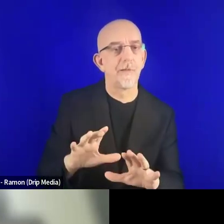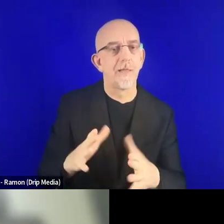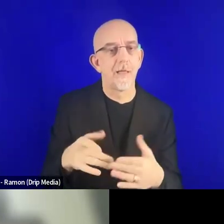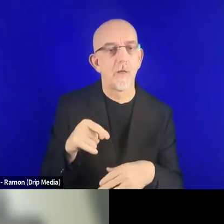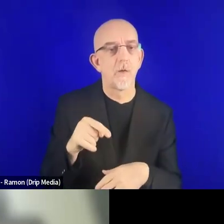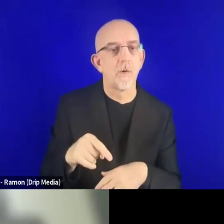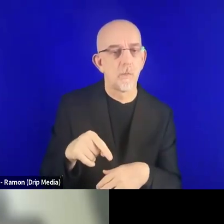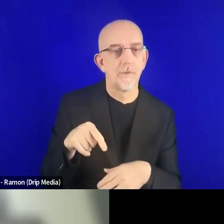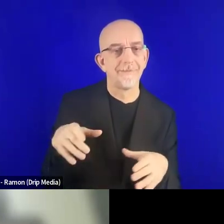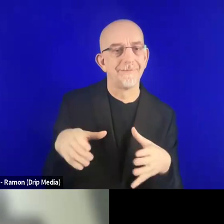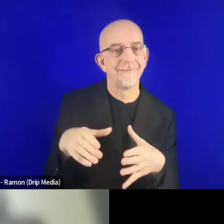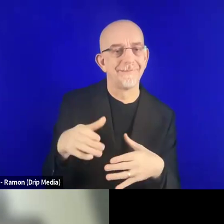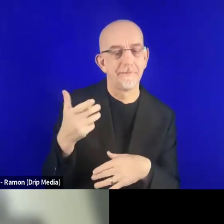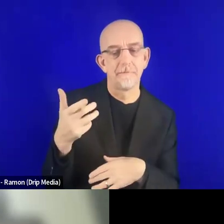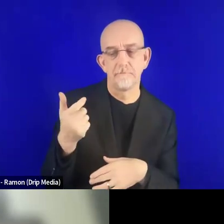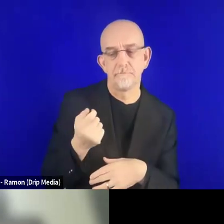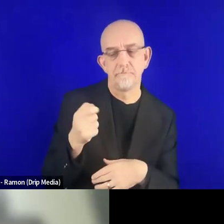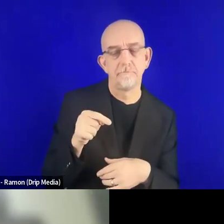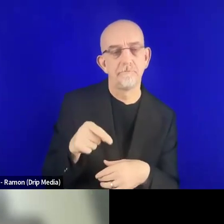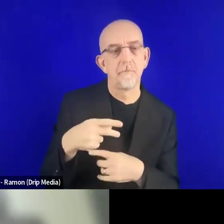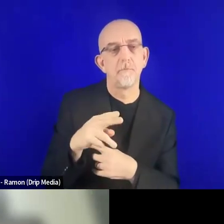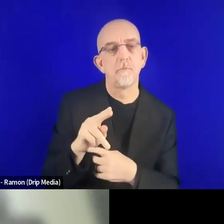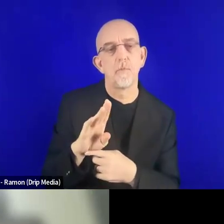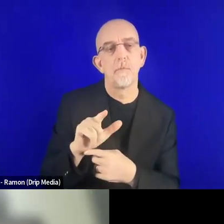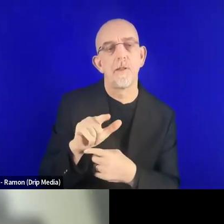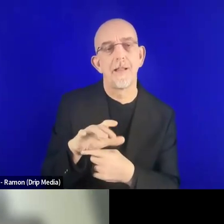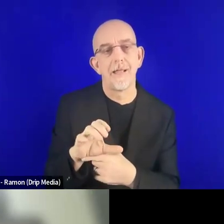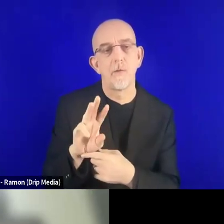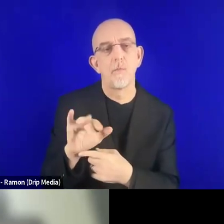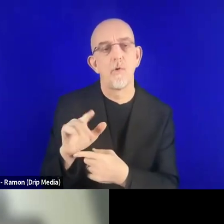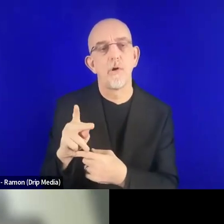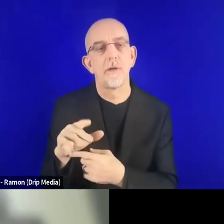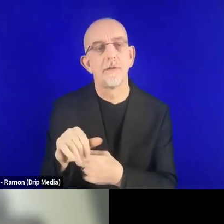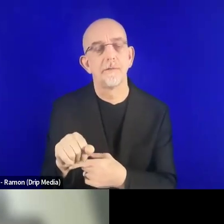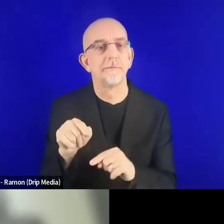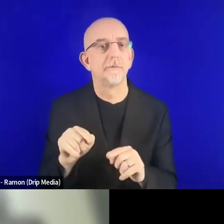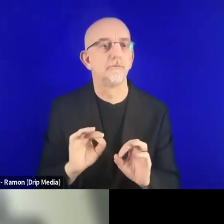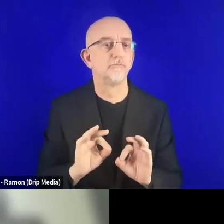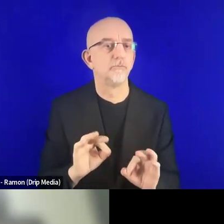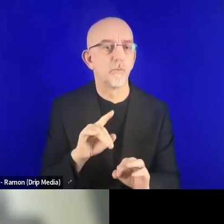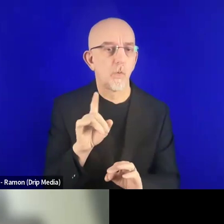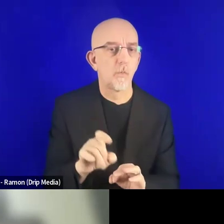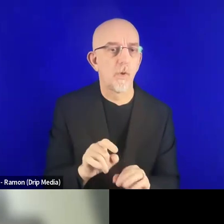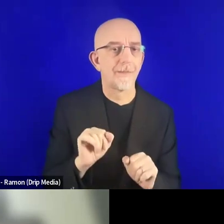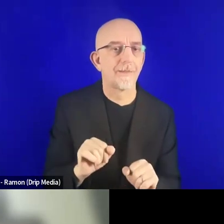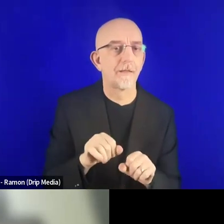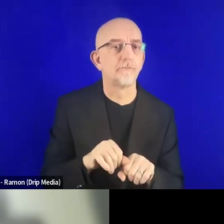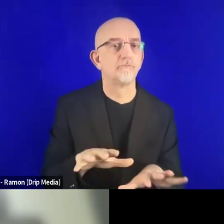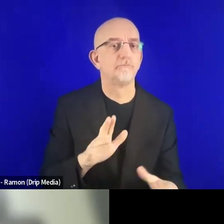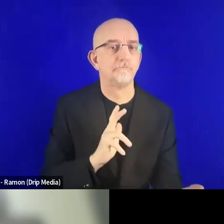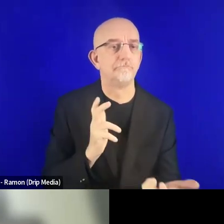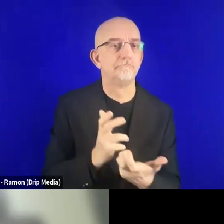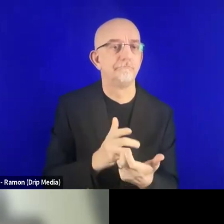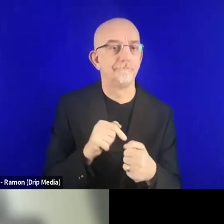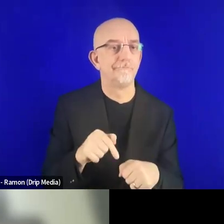public works program is under the Ministry of Rural Development, that we'll have a great role to also now officially play in the area